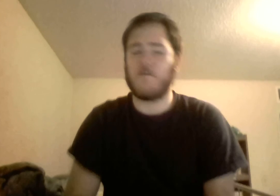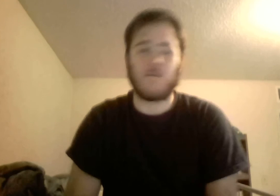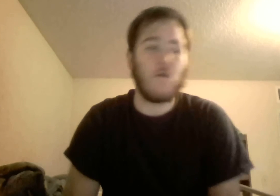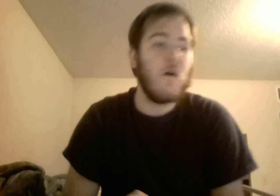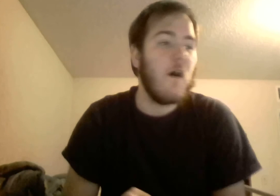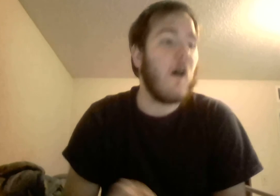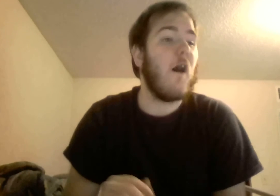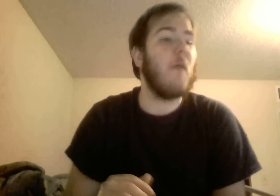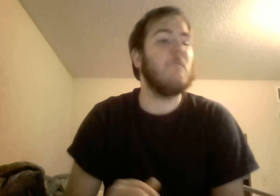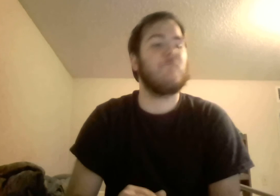chronological.